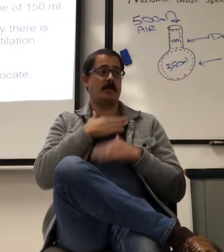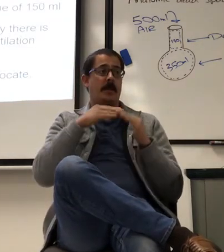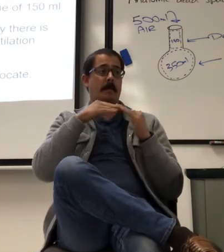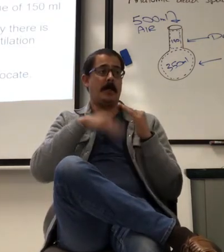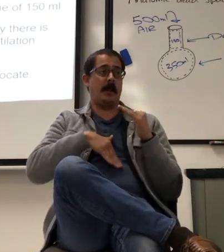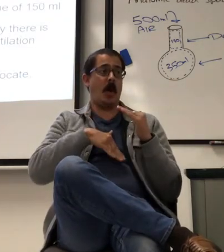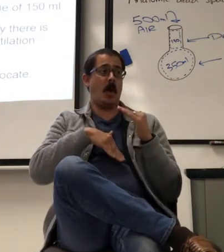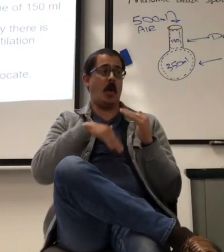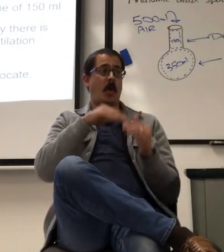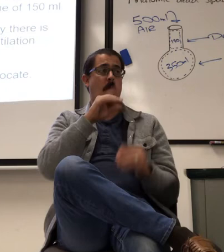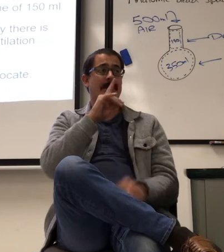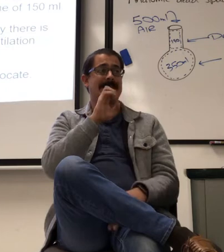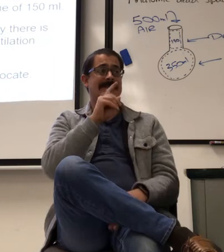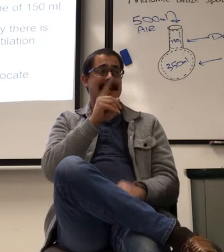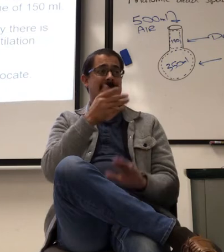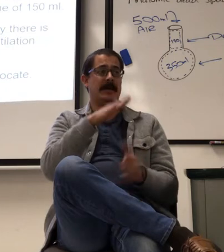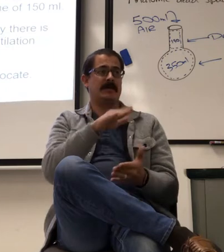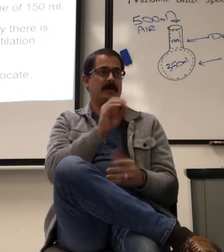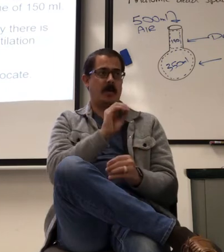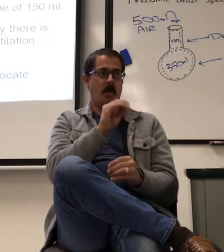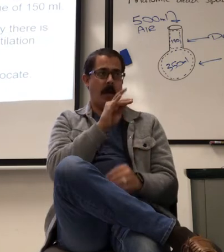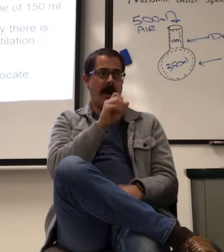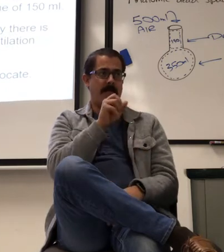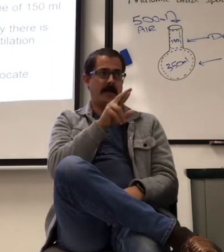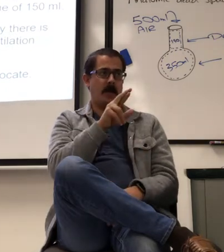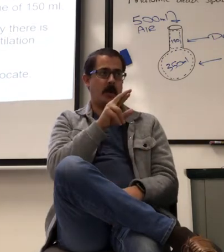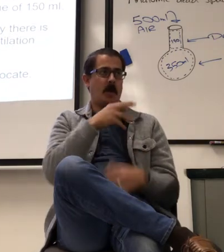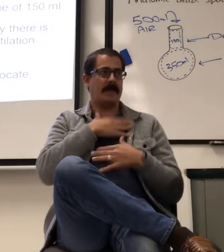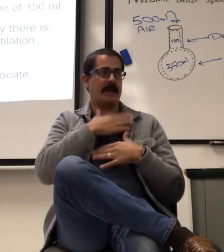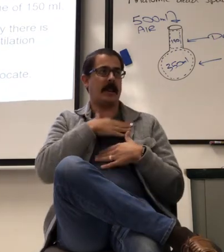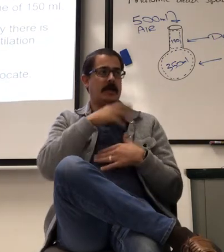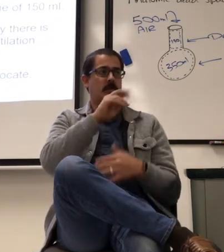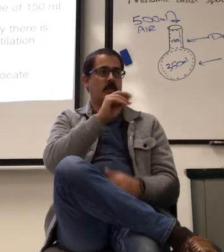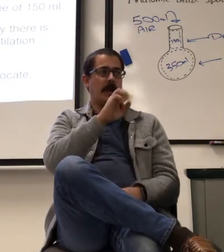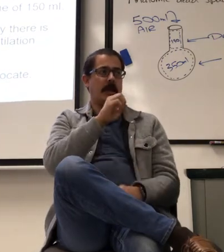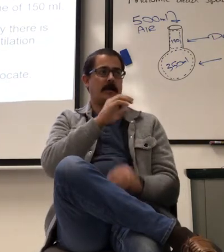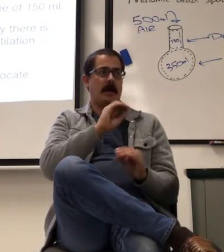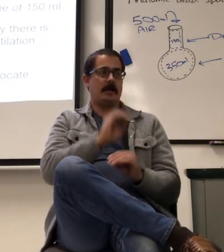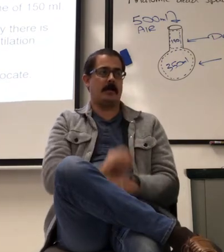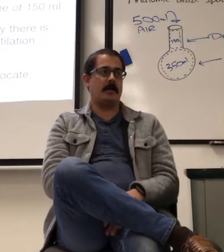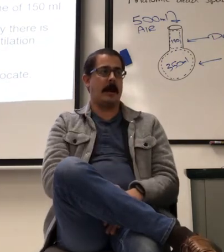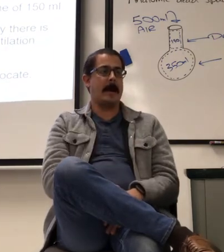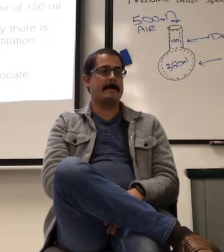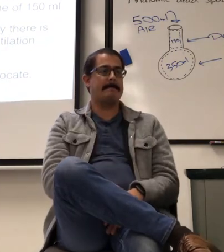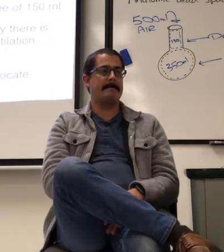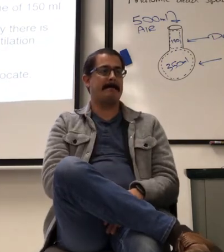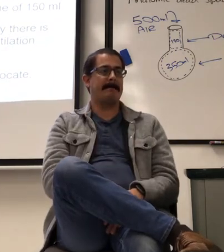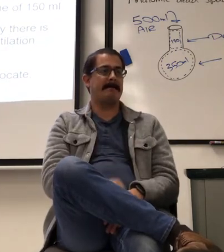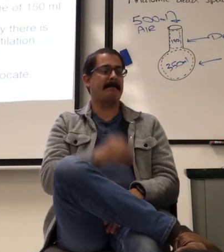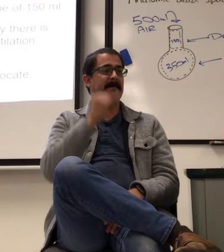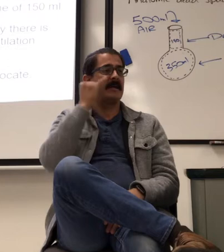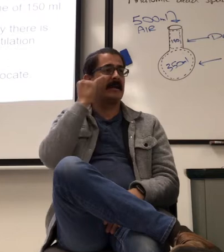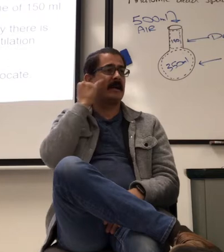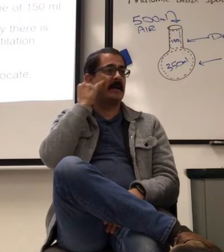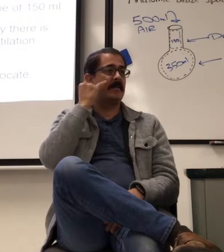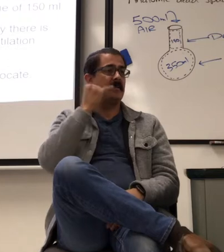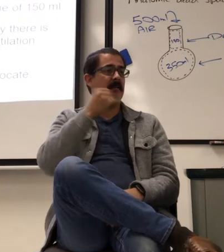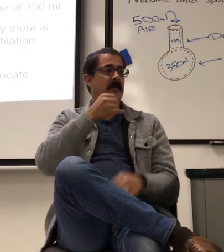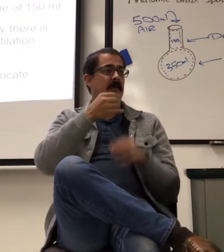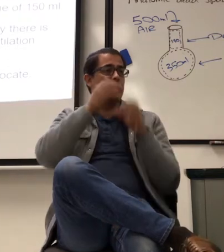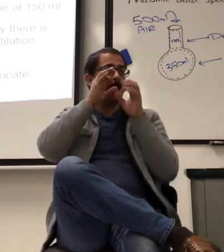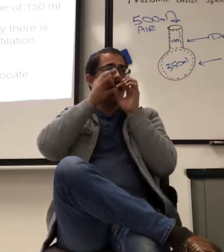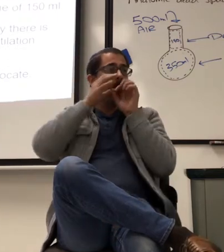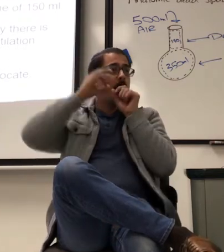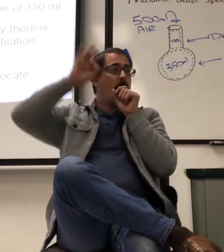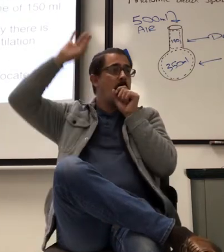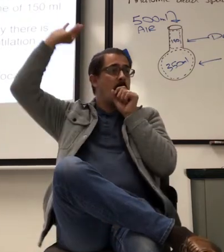space volume, there's basically no alveolar ventilation rate. So let's say, for example, a snorkeling tube had a